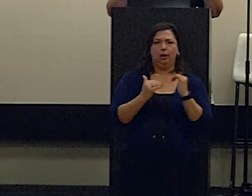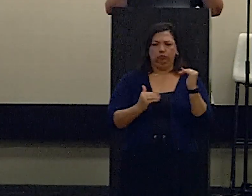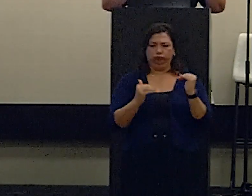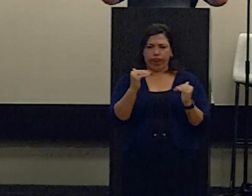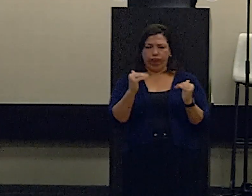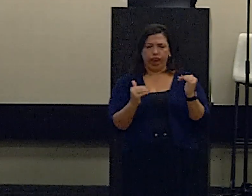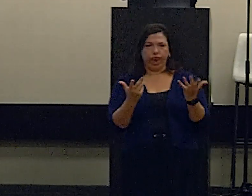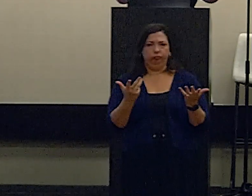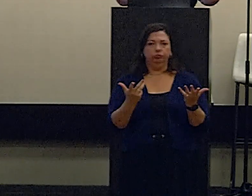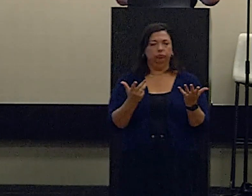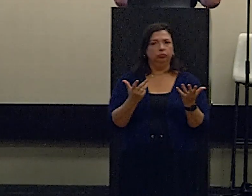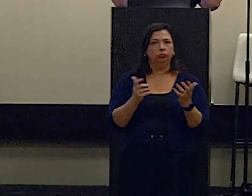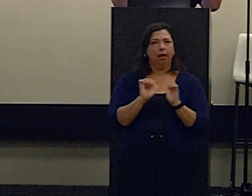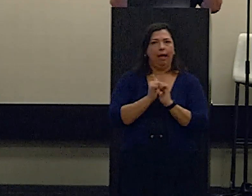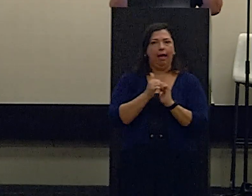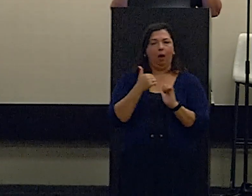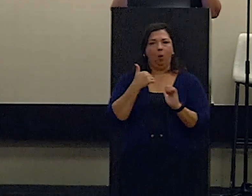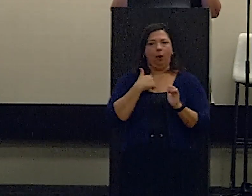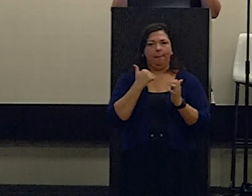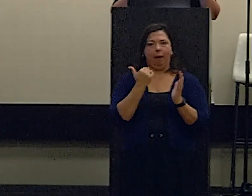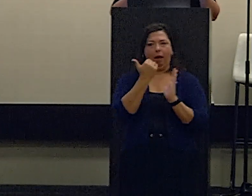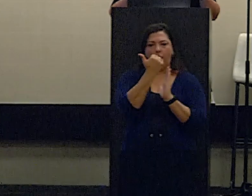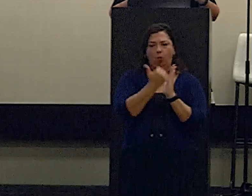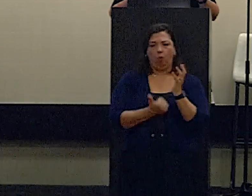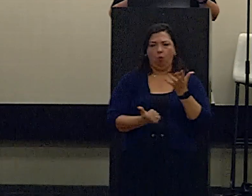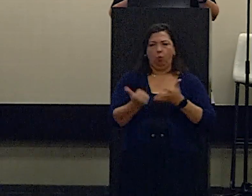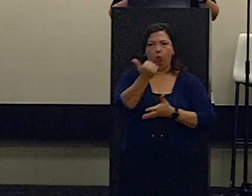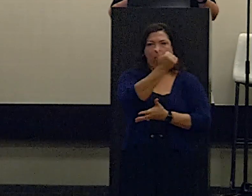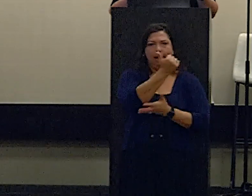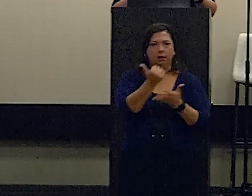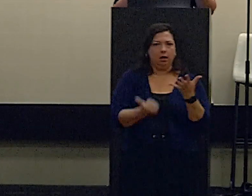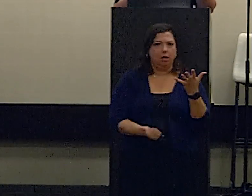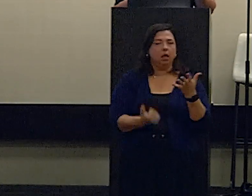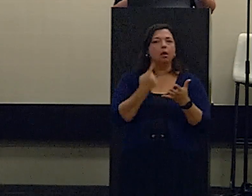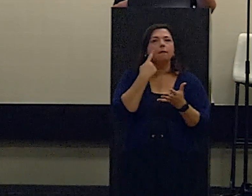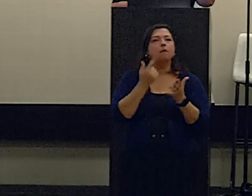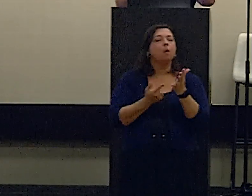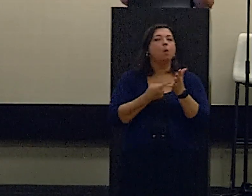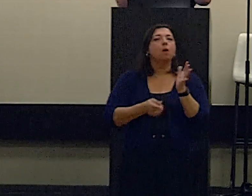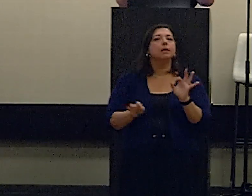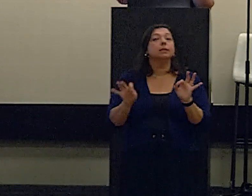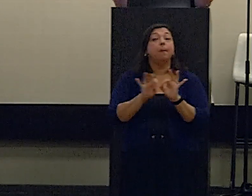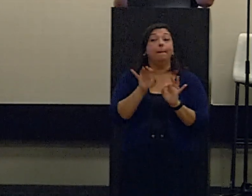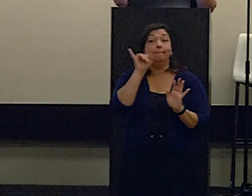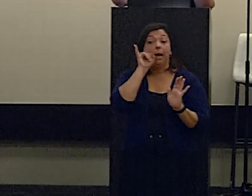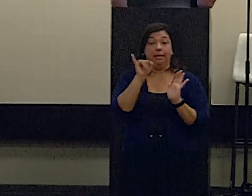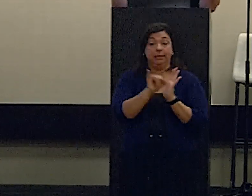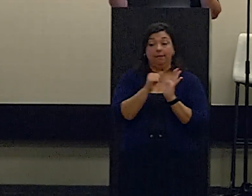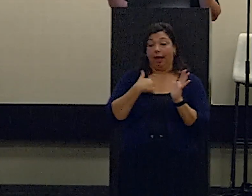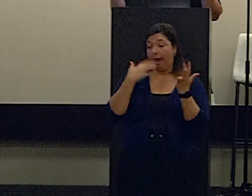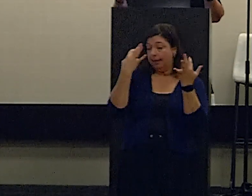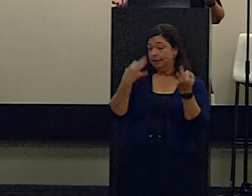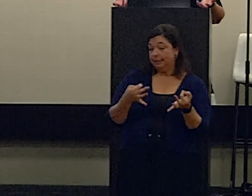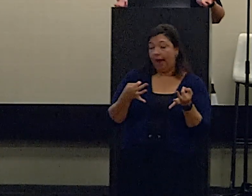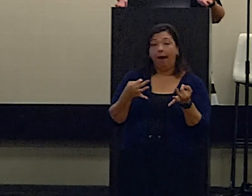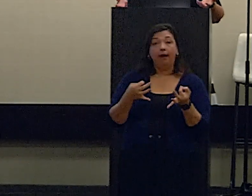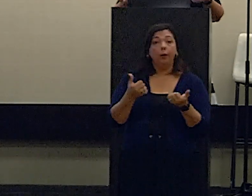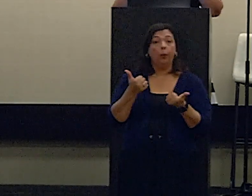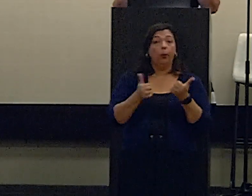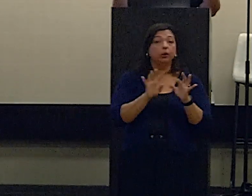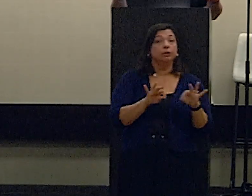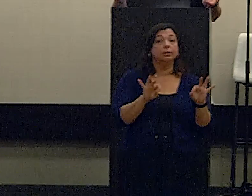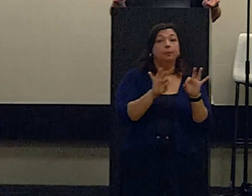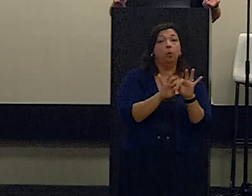How am I ranking these and what's important? Because my identity, I get to decide what parts of my identity are really